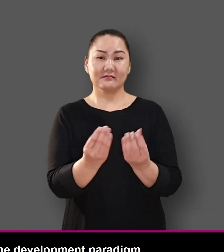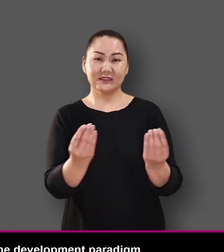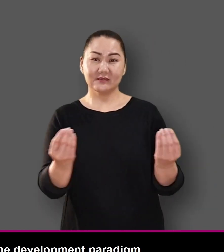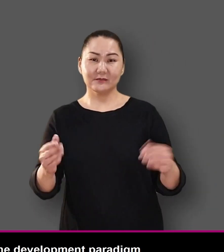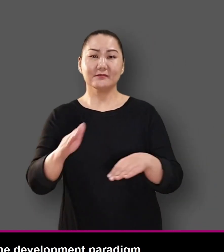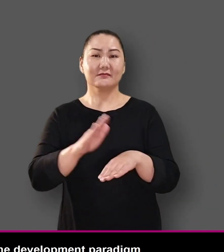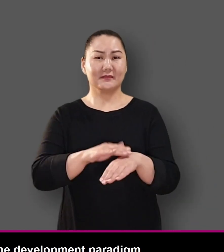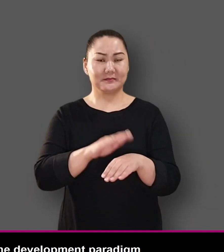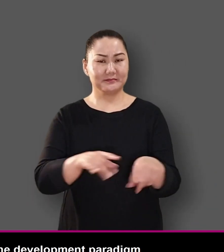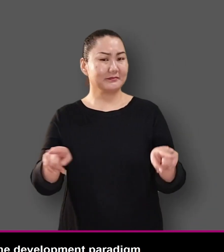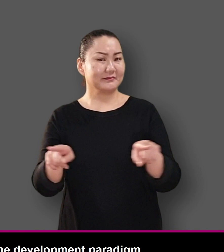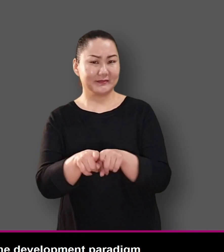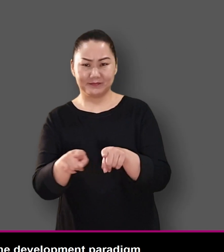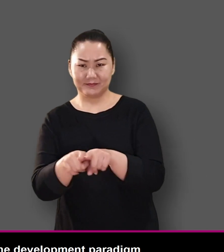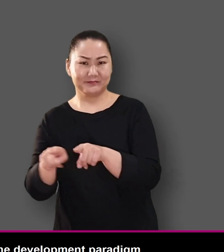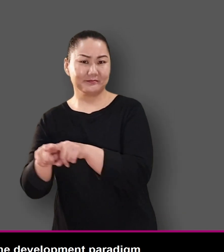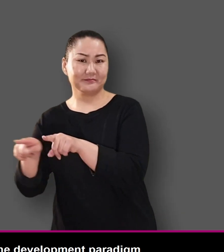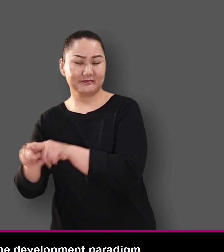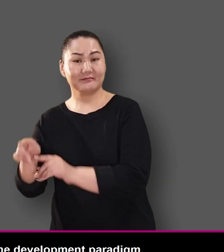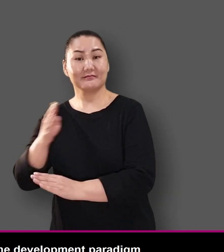It is apparent from the development paradigm